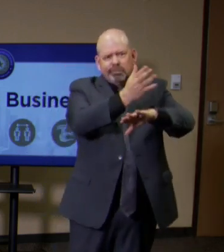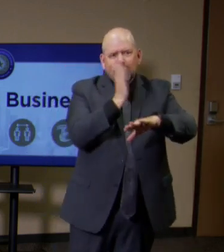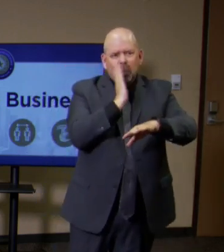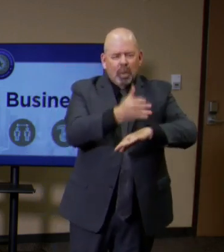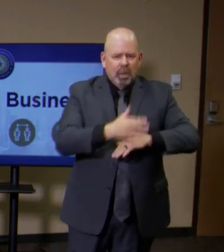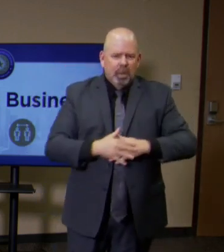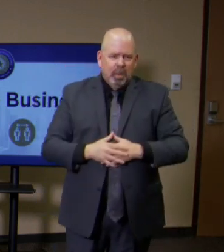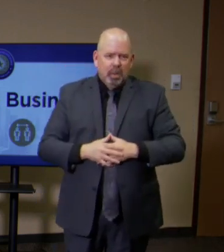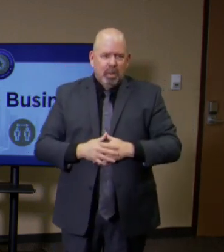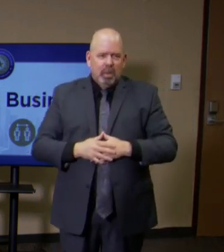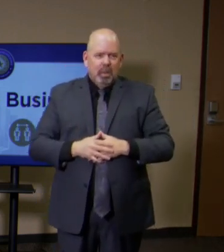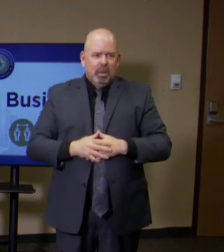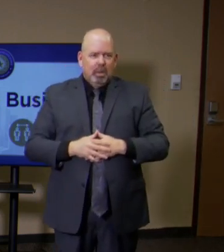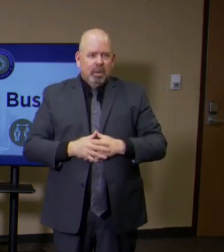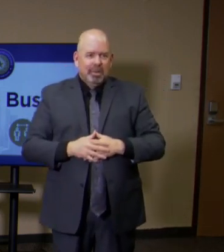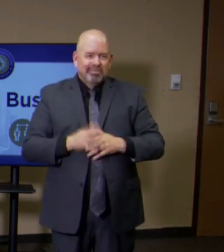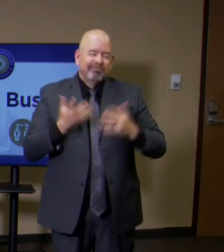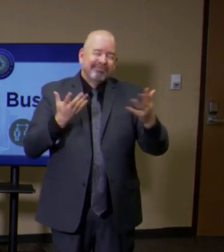at orange again, so